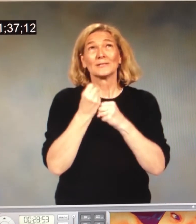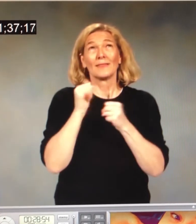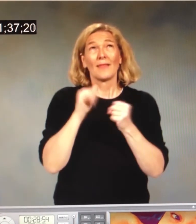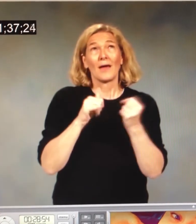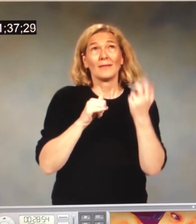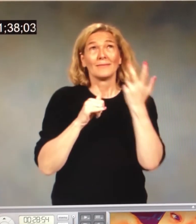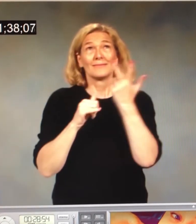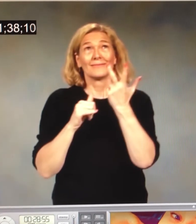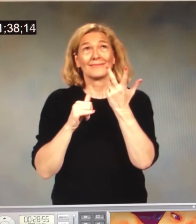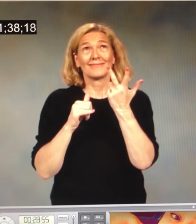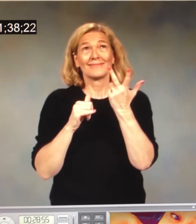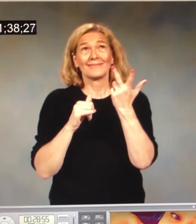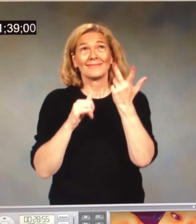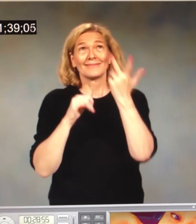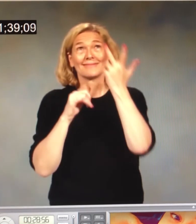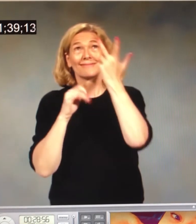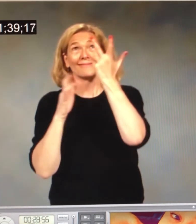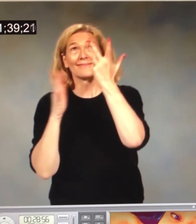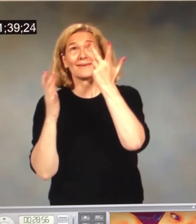2011, how many years is that?